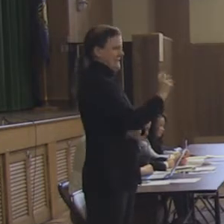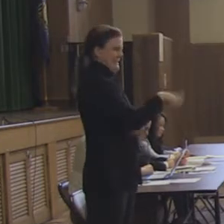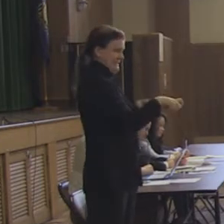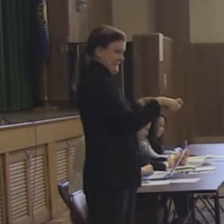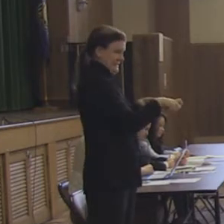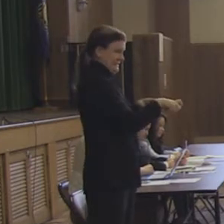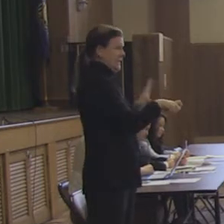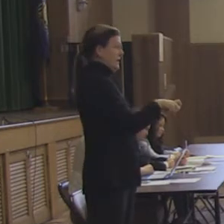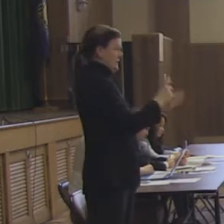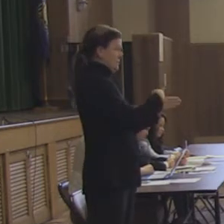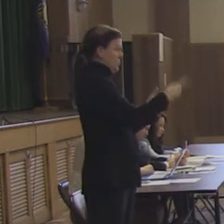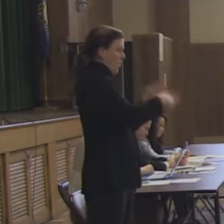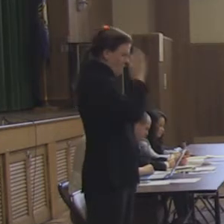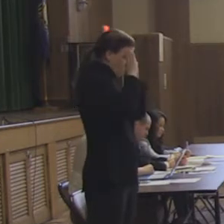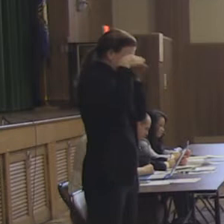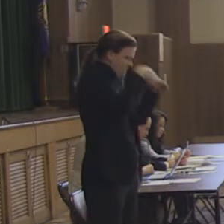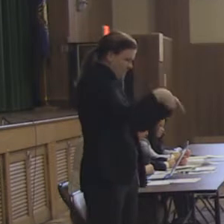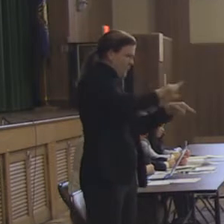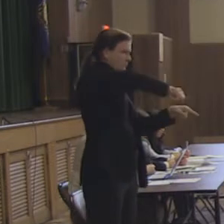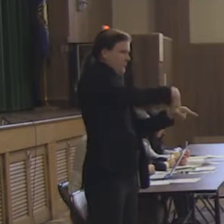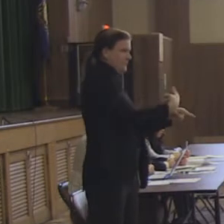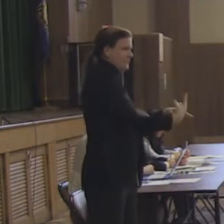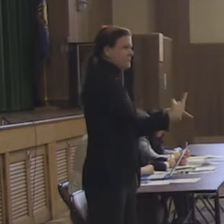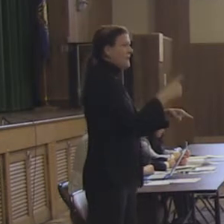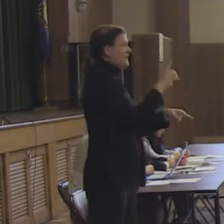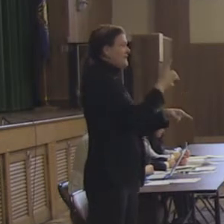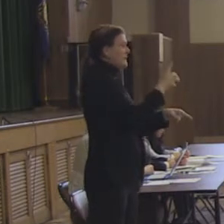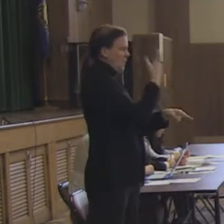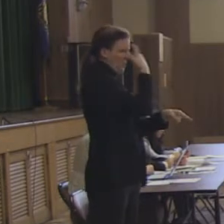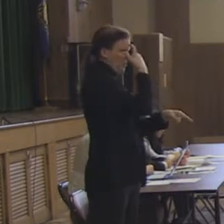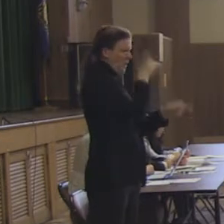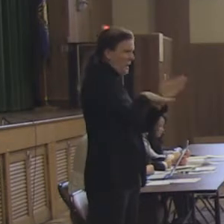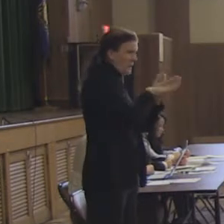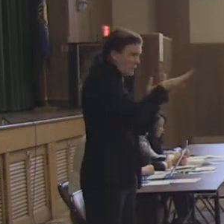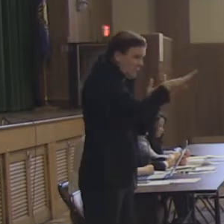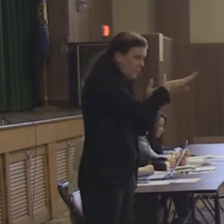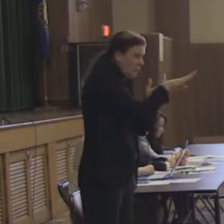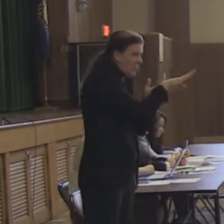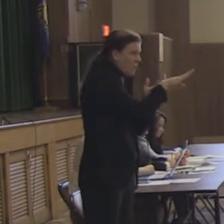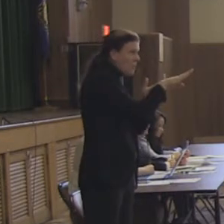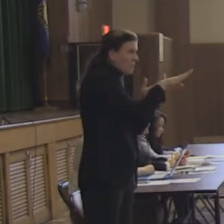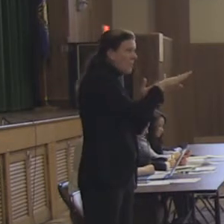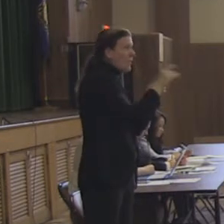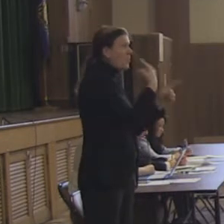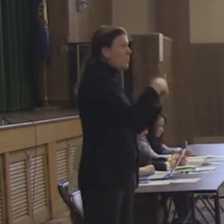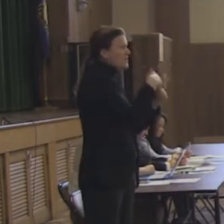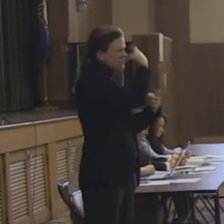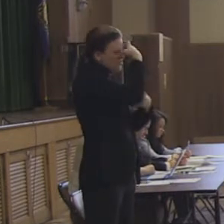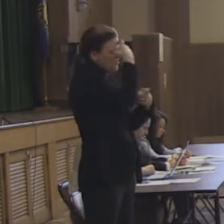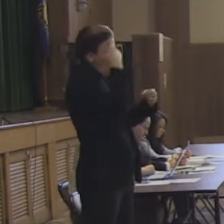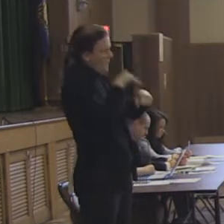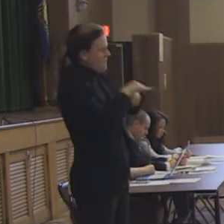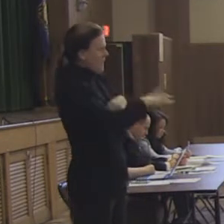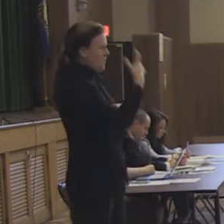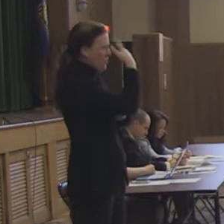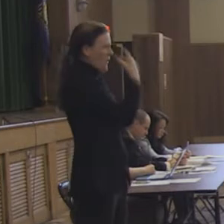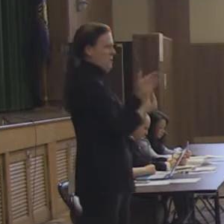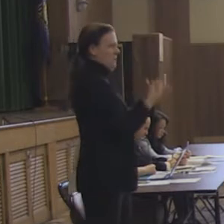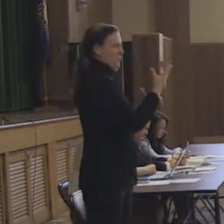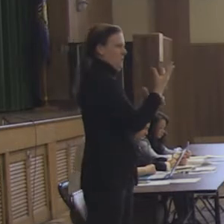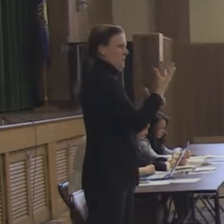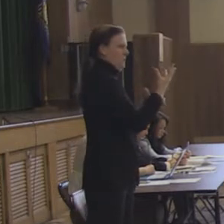And his programming focuses on the development of the brain in terms of trauma. I believe if his program